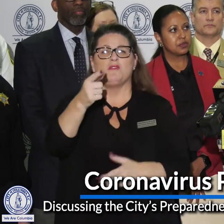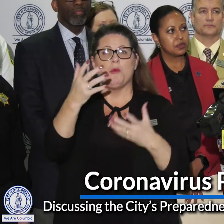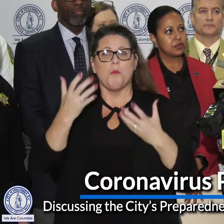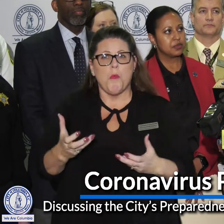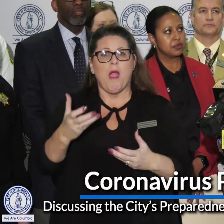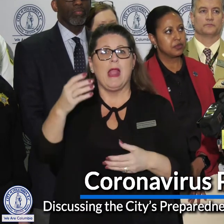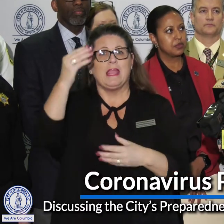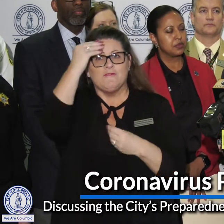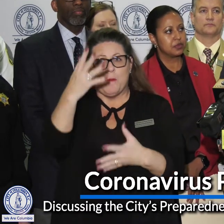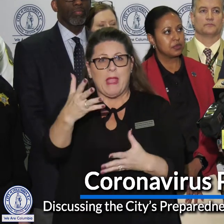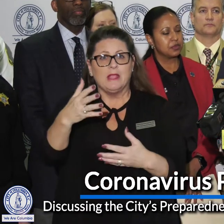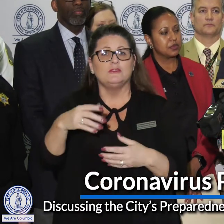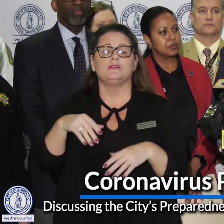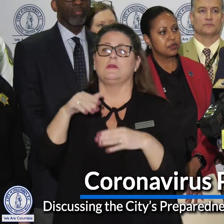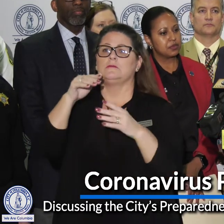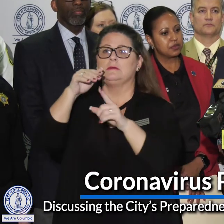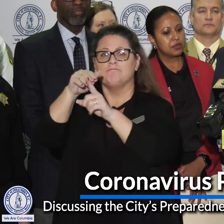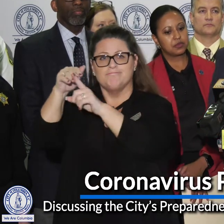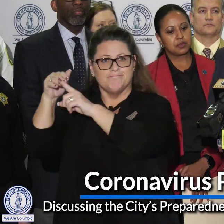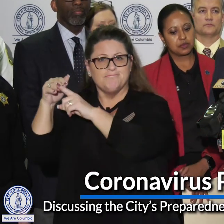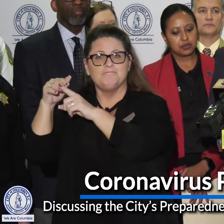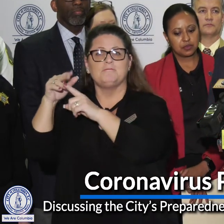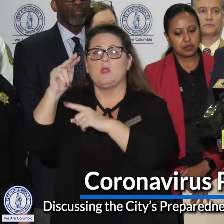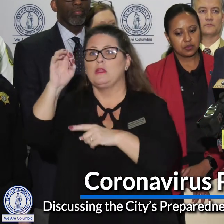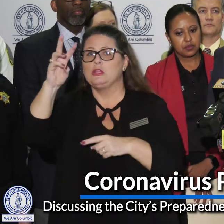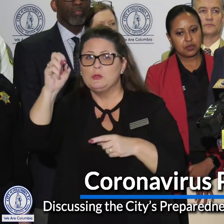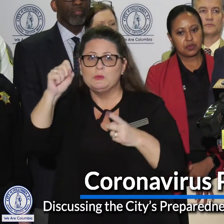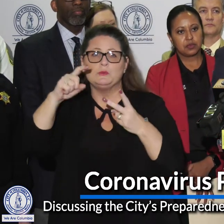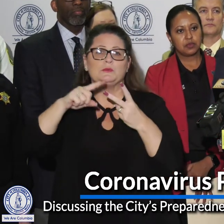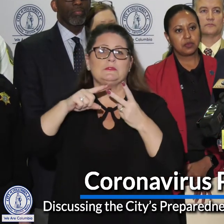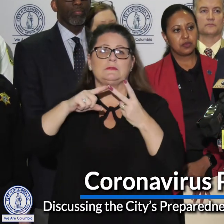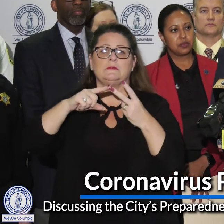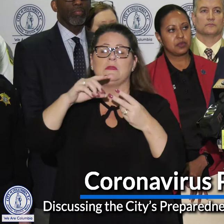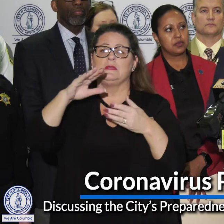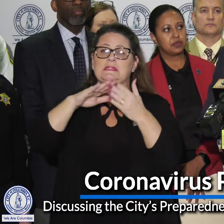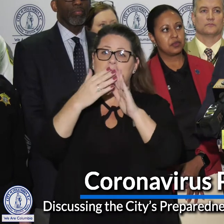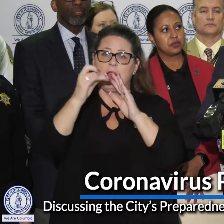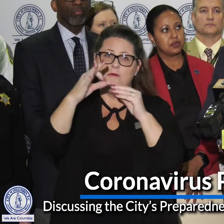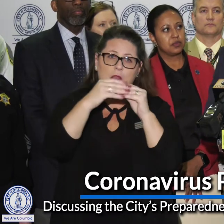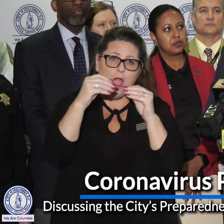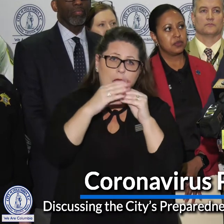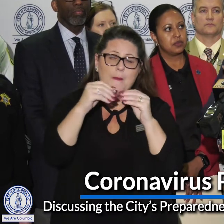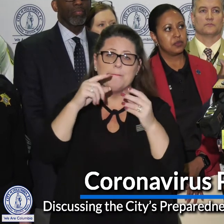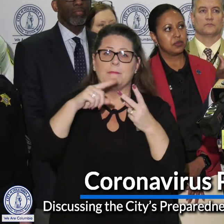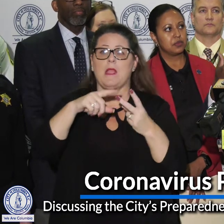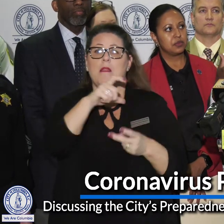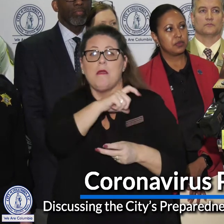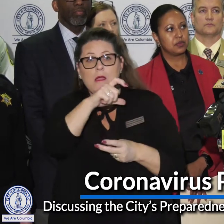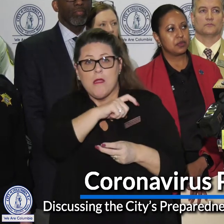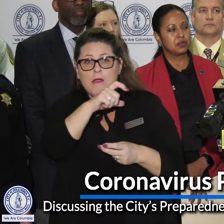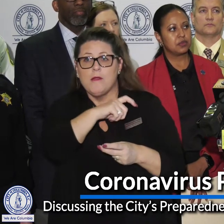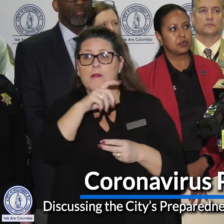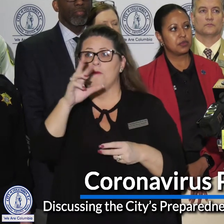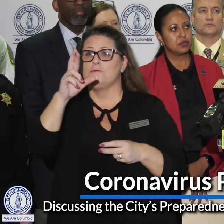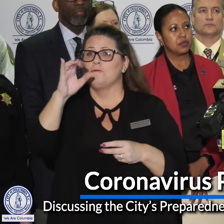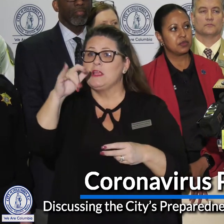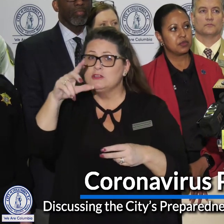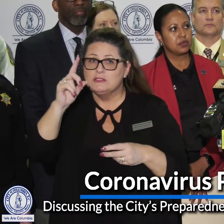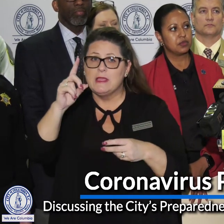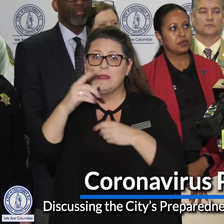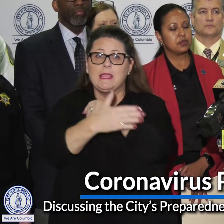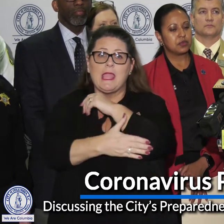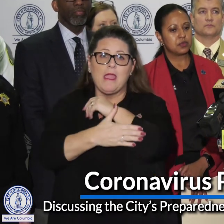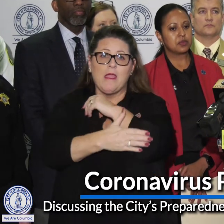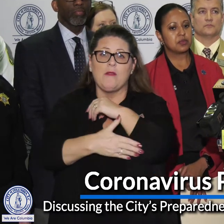respected news agencies for information. Go to the City of Columbia or Richland County or our law enforcement, our